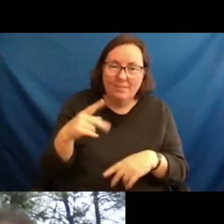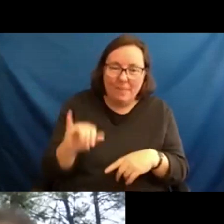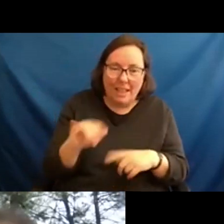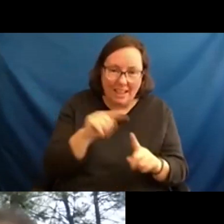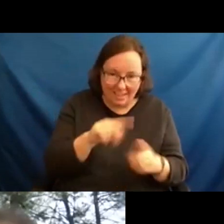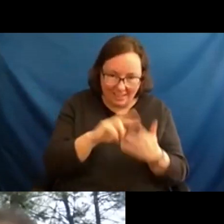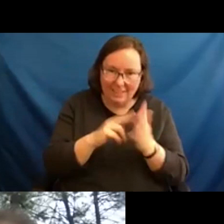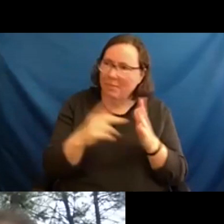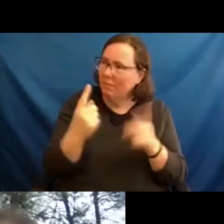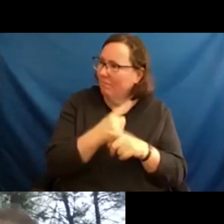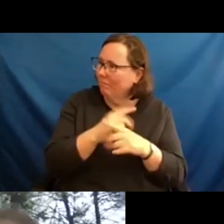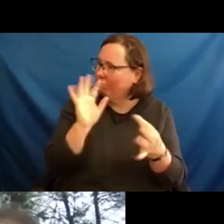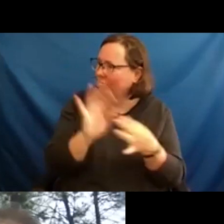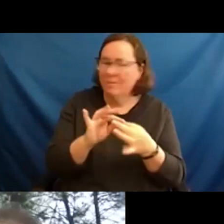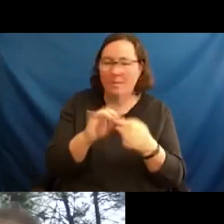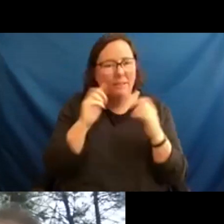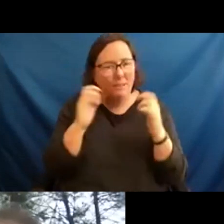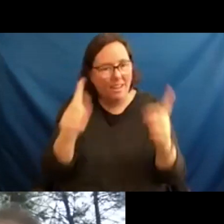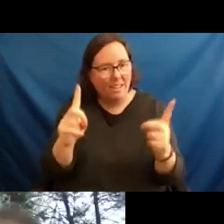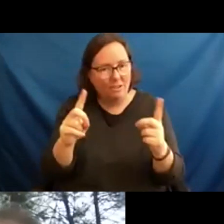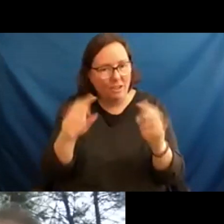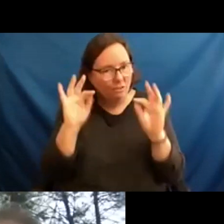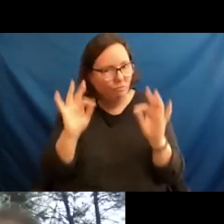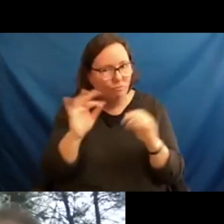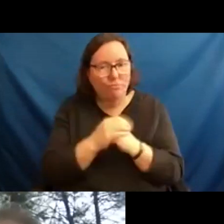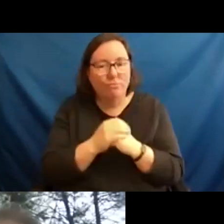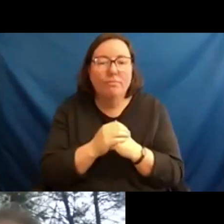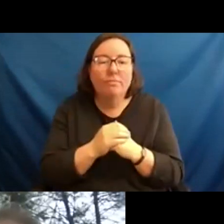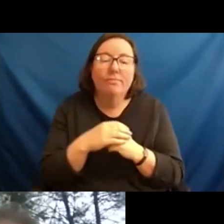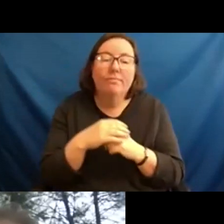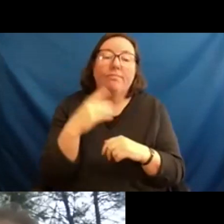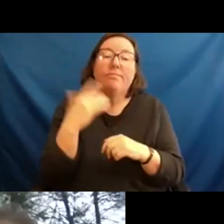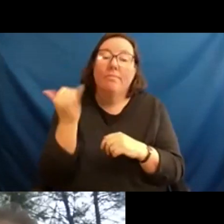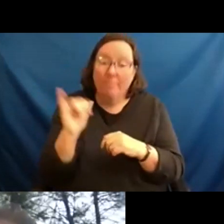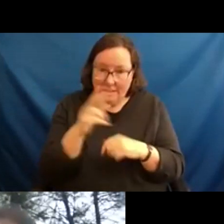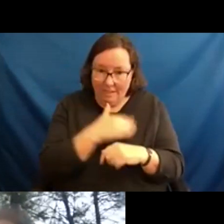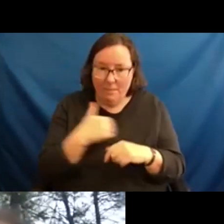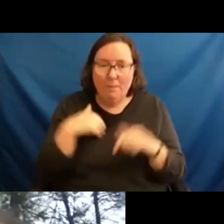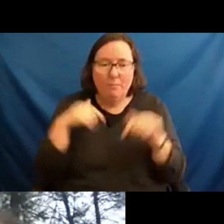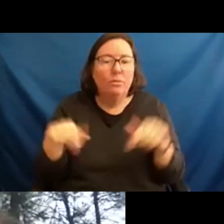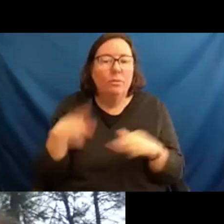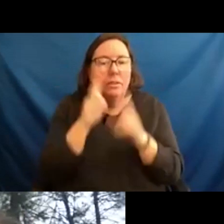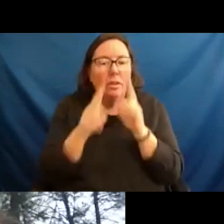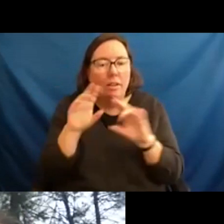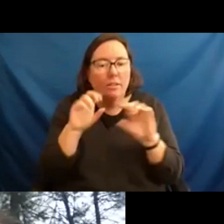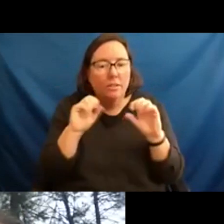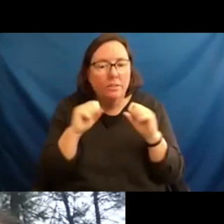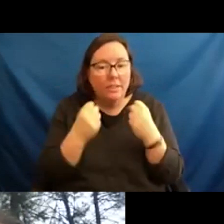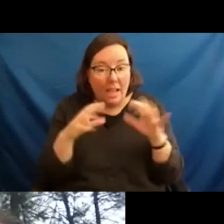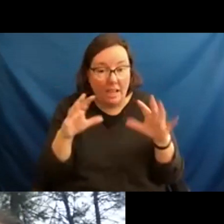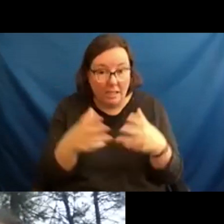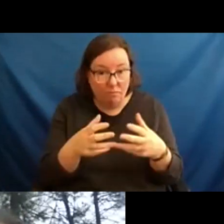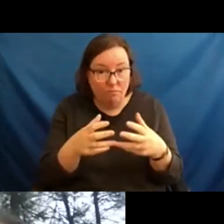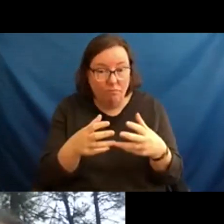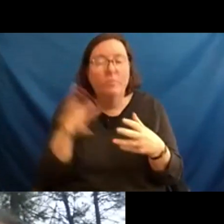an appropriate symbol for education. And as members of this honor society, they will